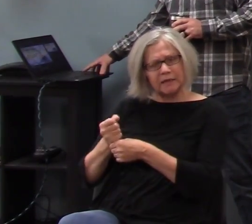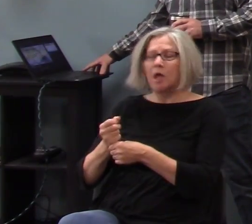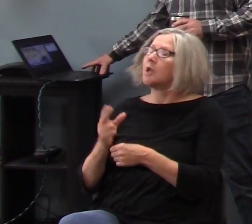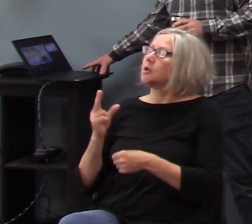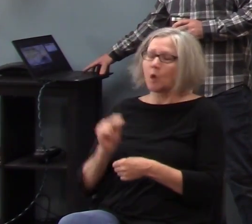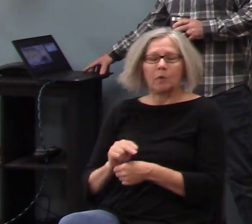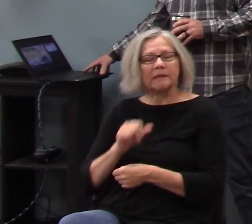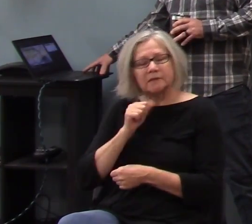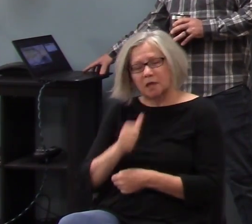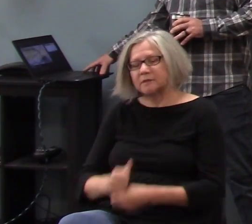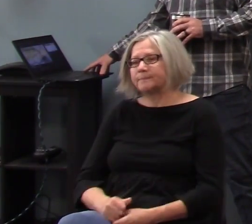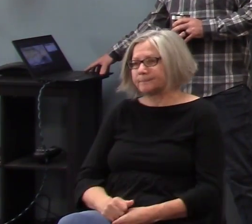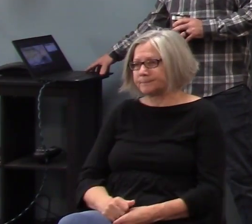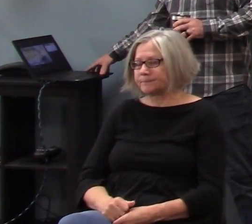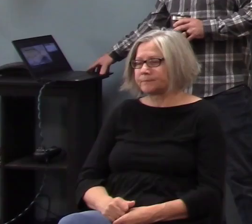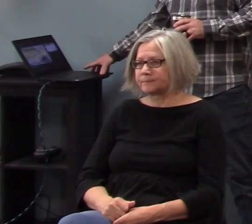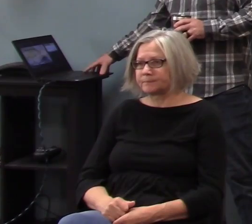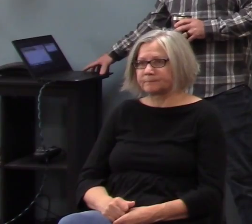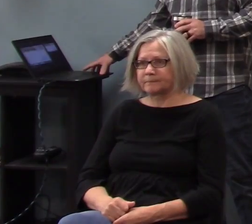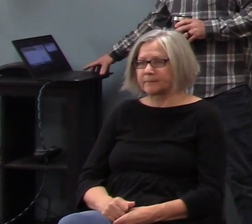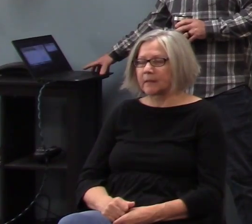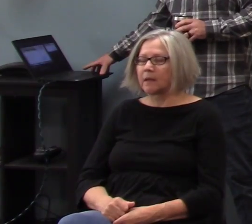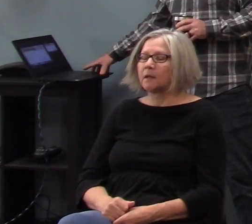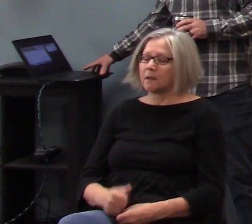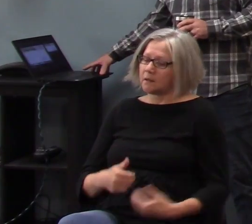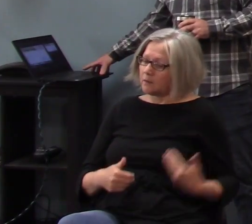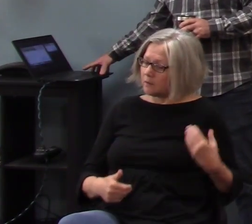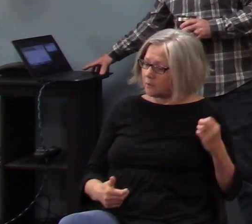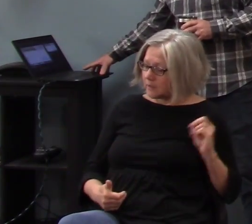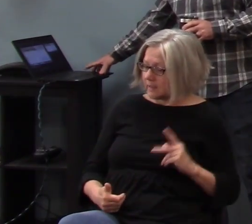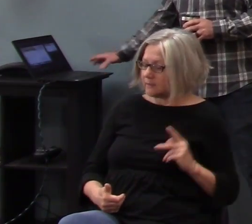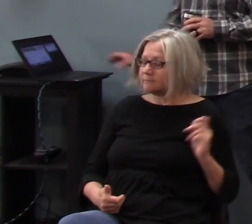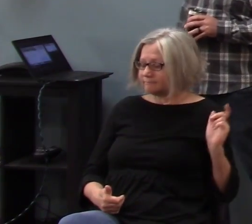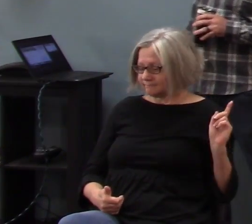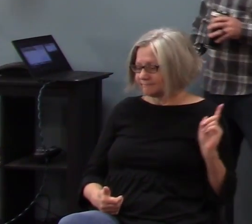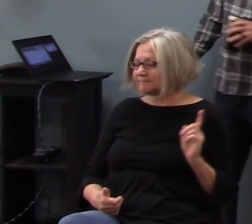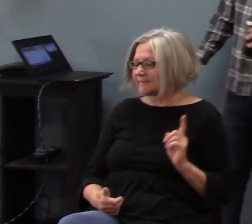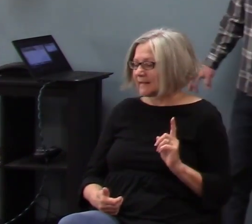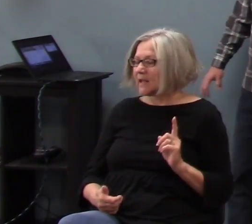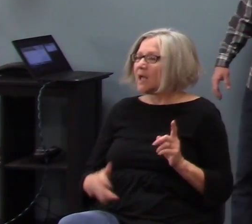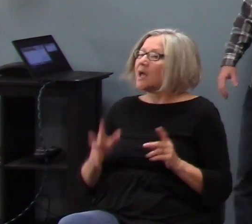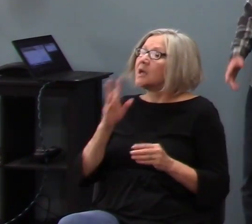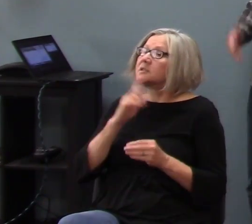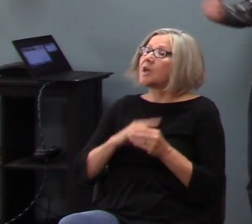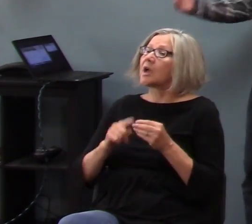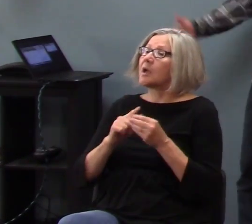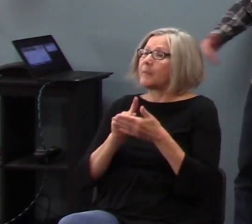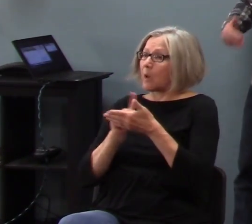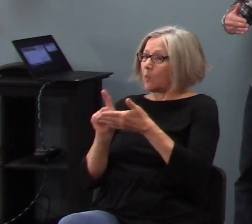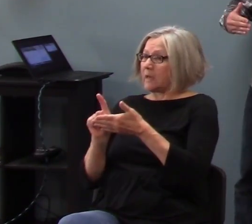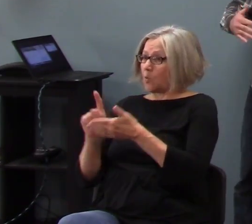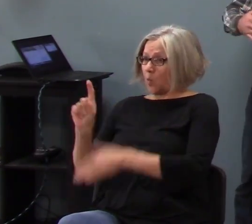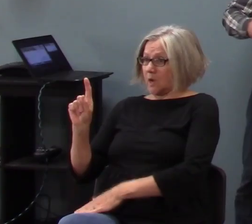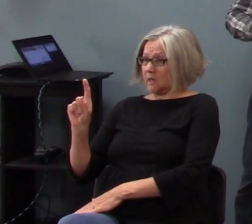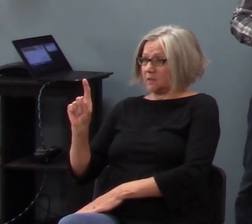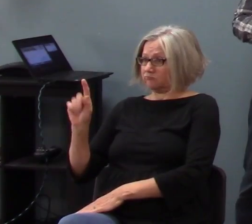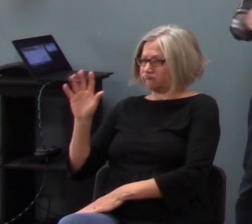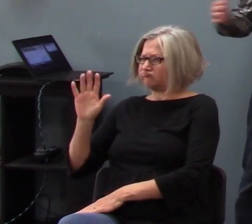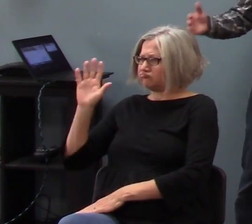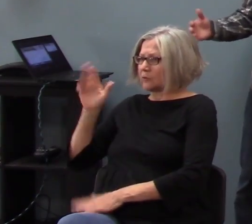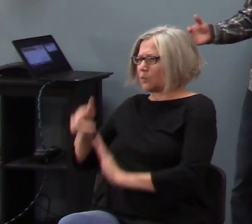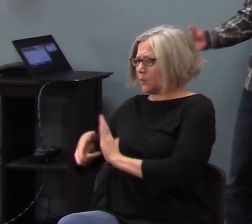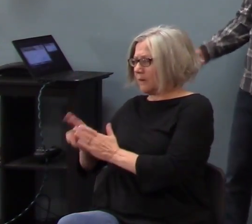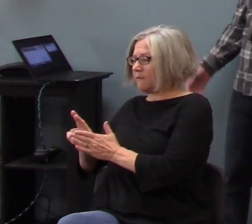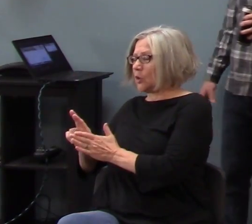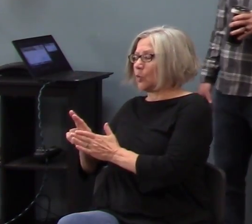it's not. It is not. Okay. Okay? We talked about week 1. Just a quick review for anybody